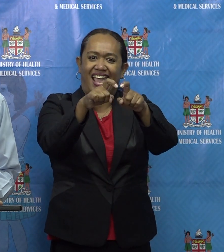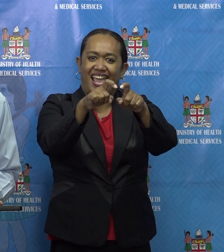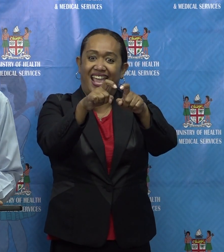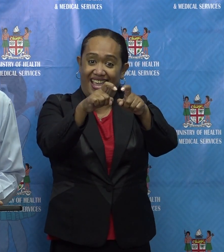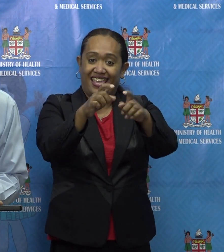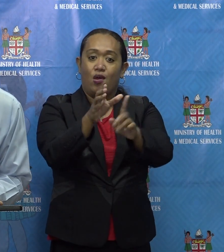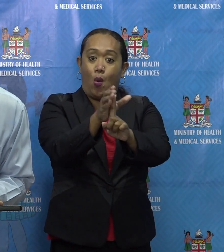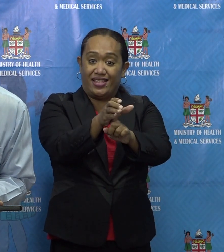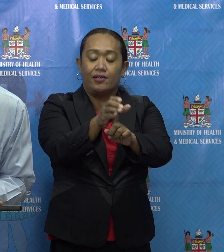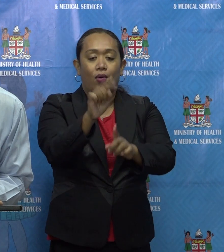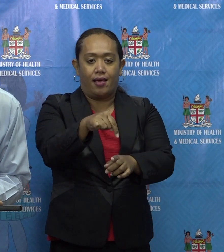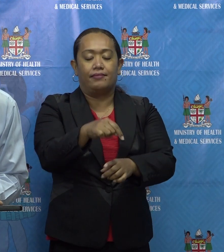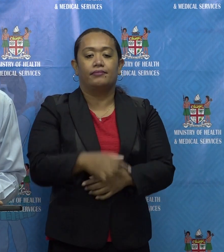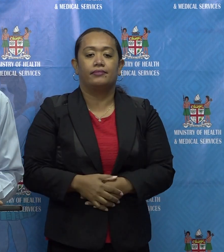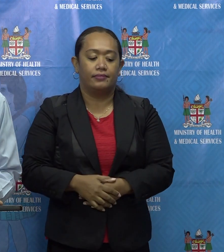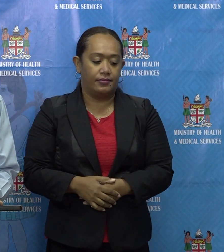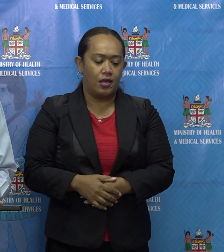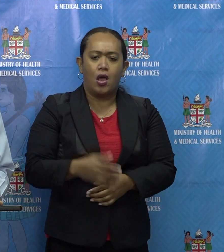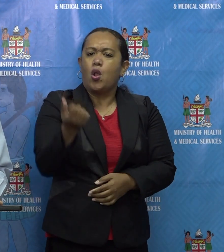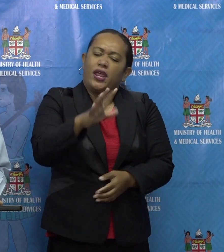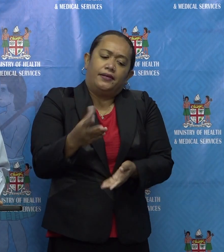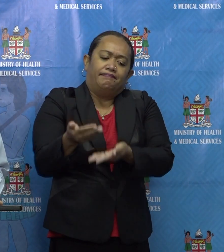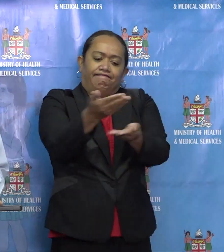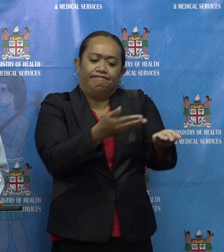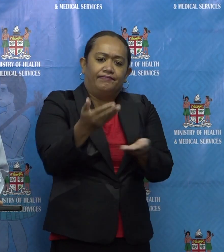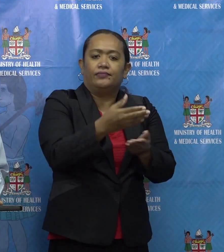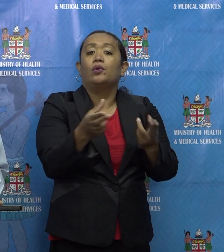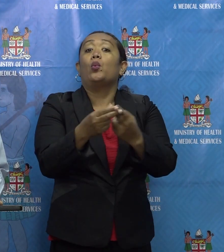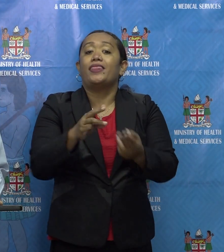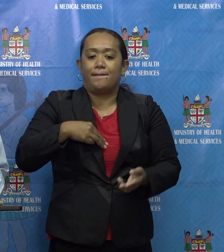This engagement of the private sector is being done in conjunction with the Ministry of Economy.